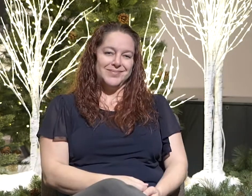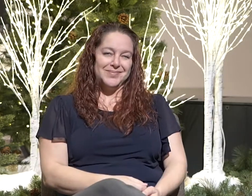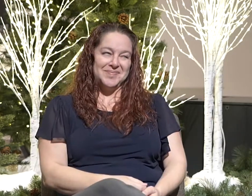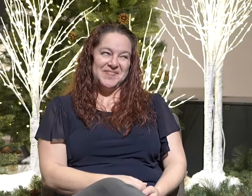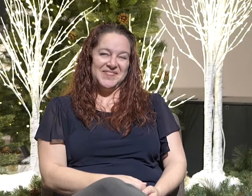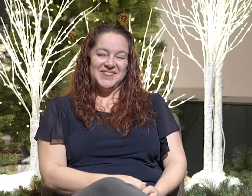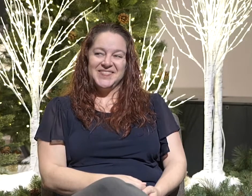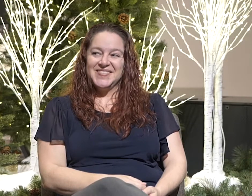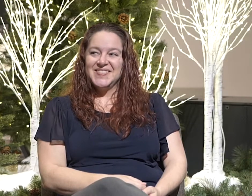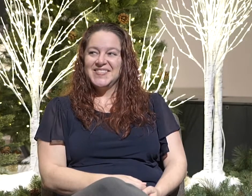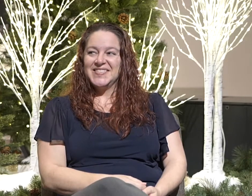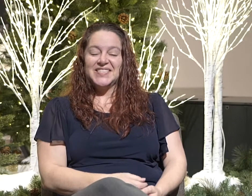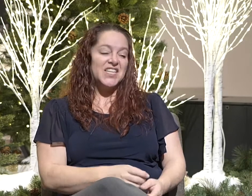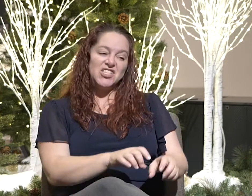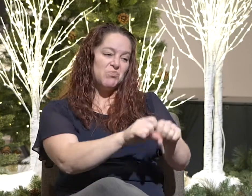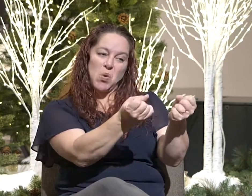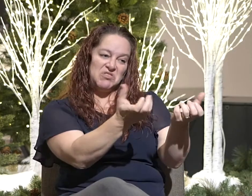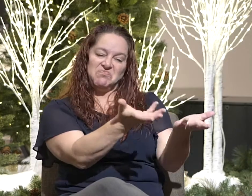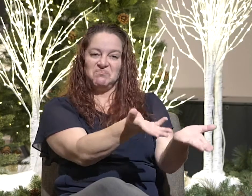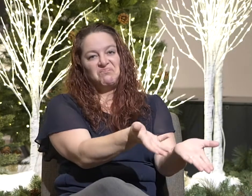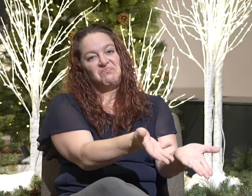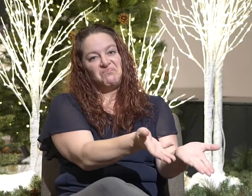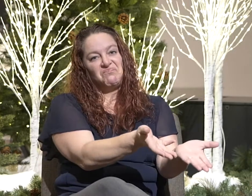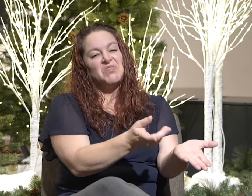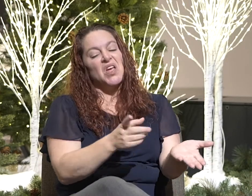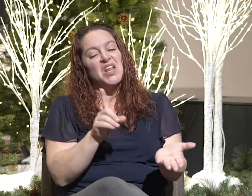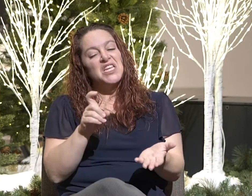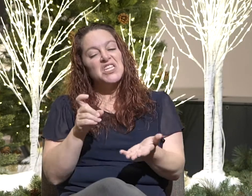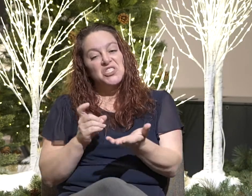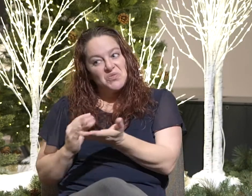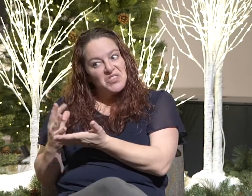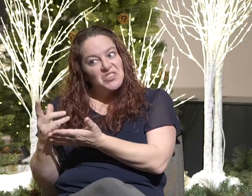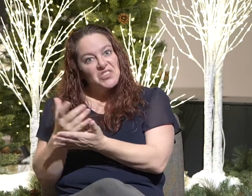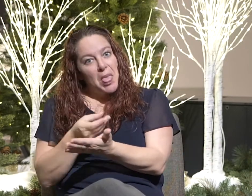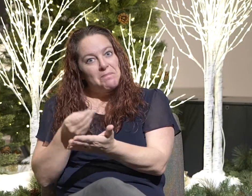Man, we spent all that money, and it was broken. We've to pool our money and get a new instrument.